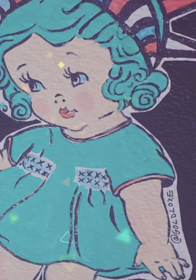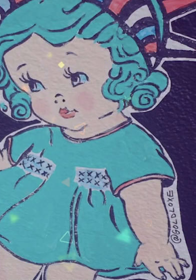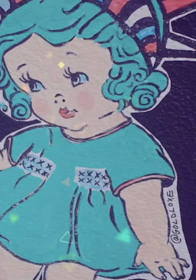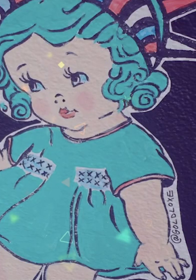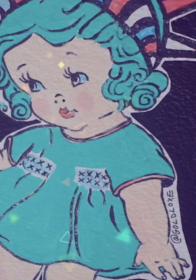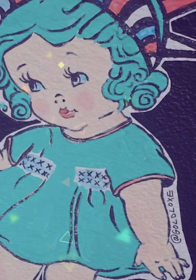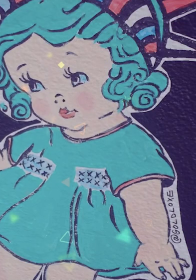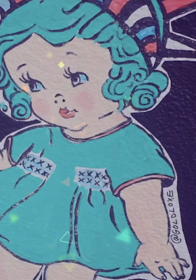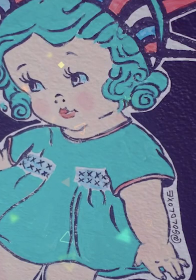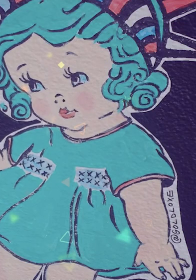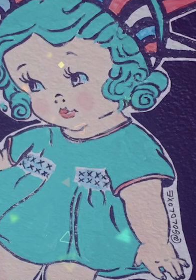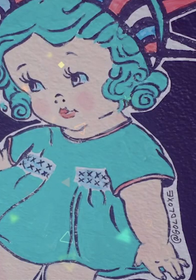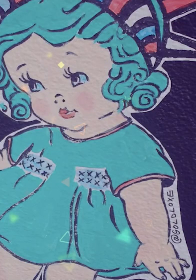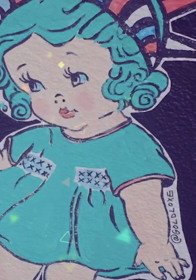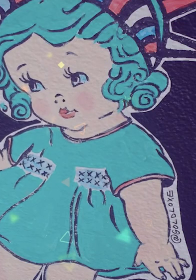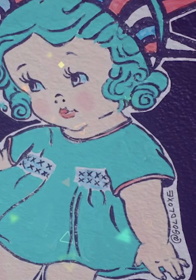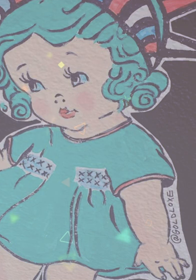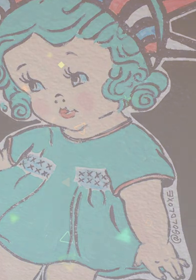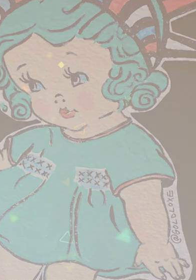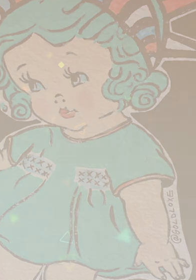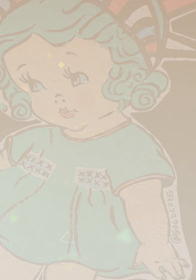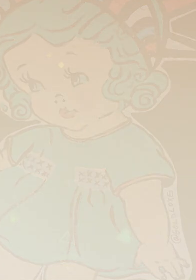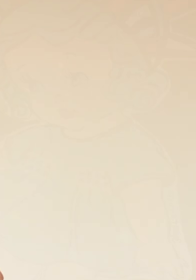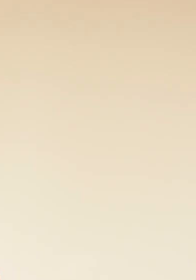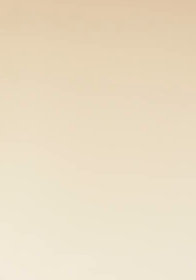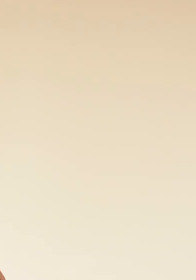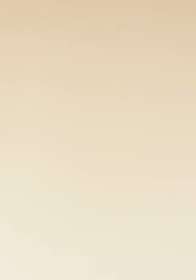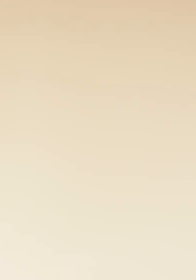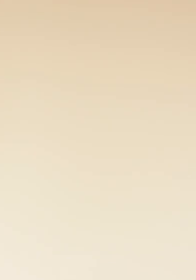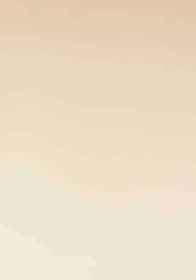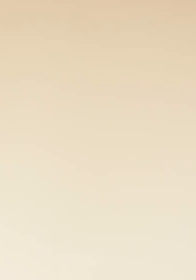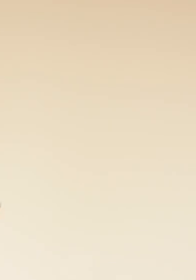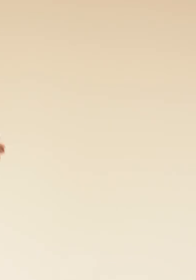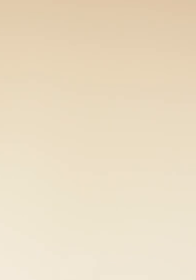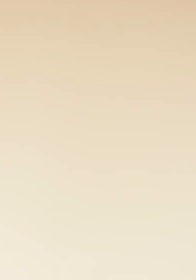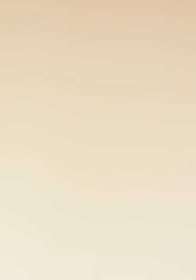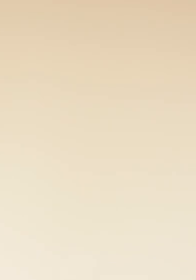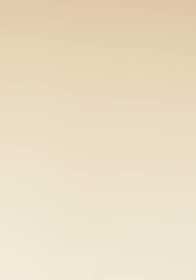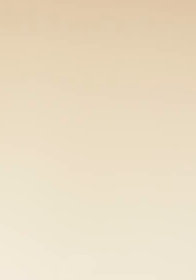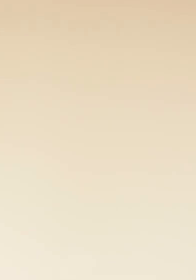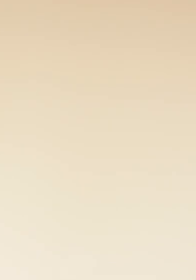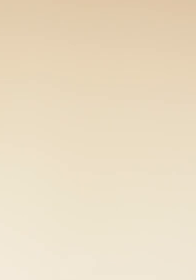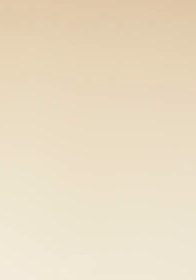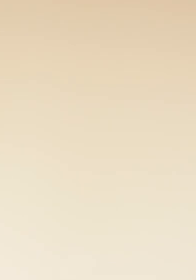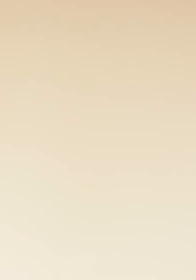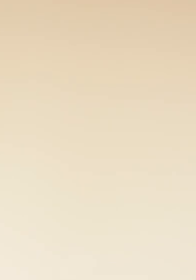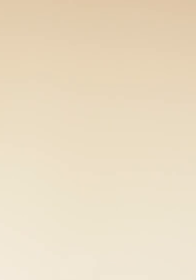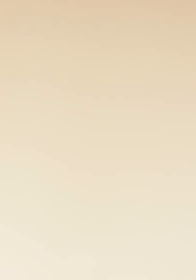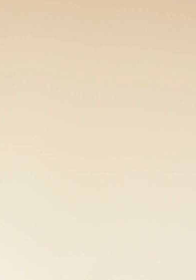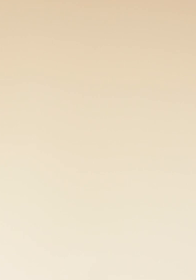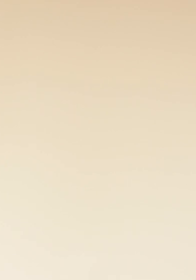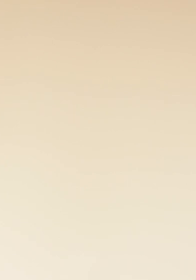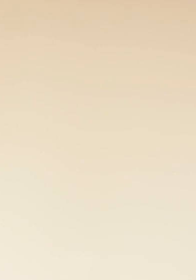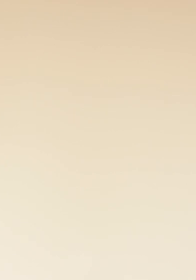for about, I think, maybe 9 years. And I came with a scholarship to go to